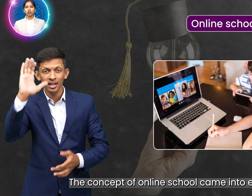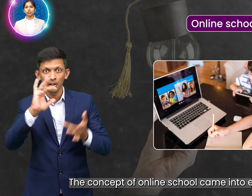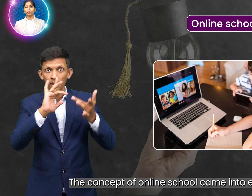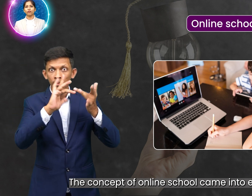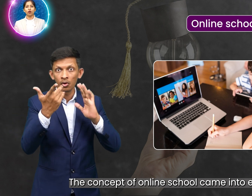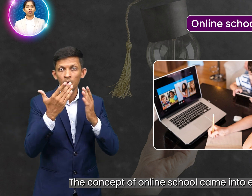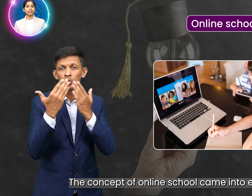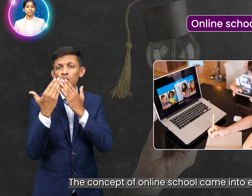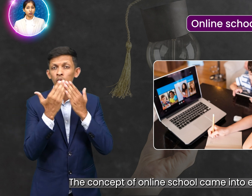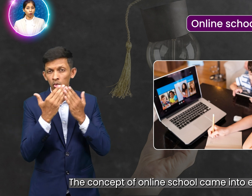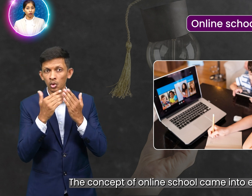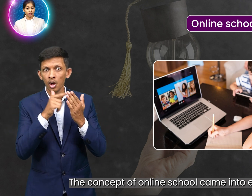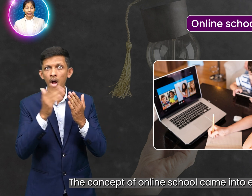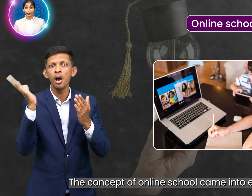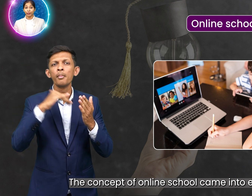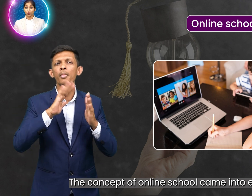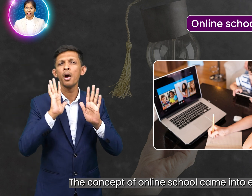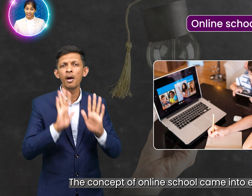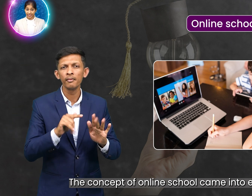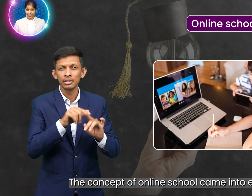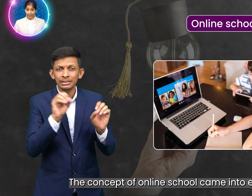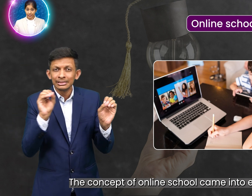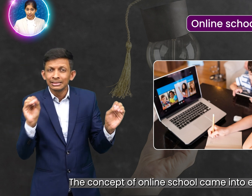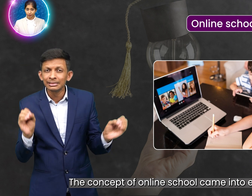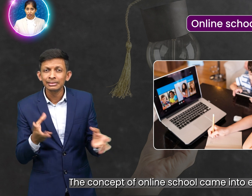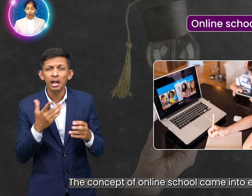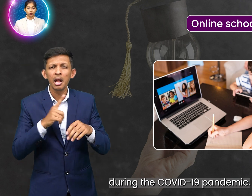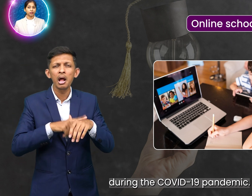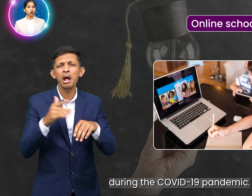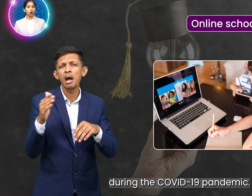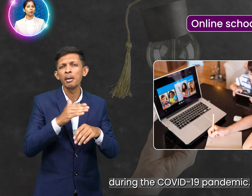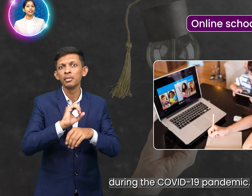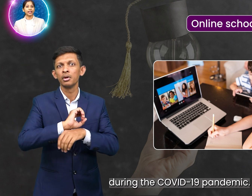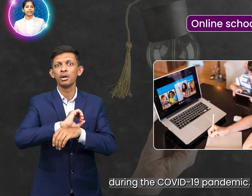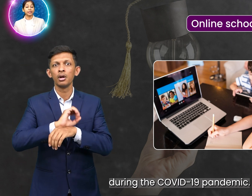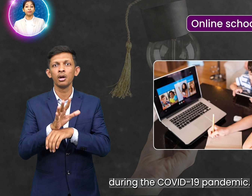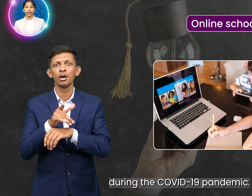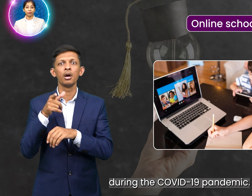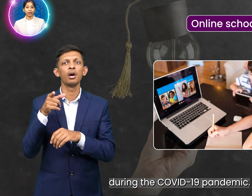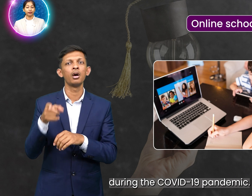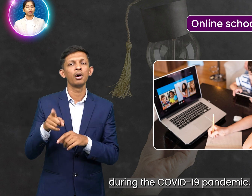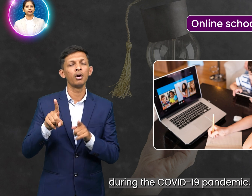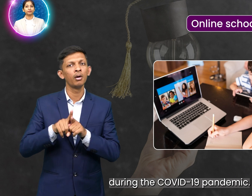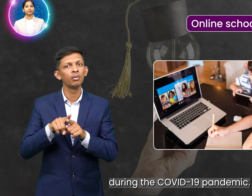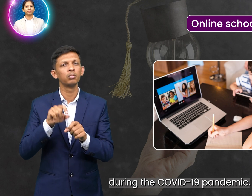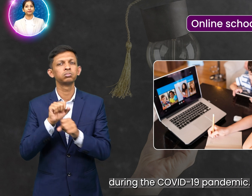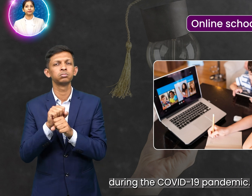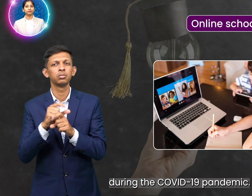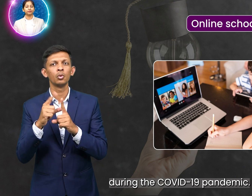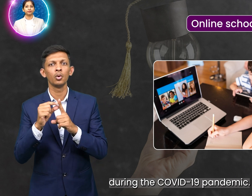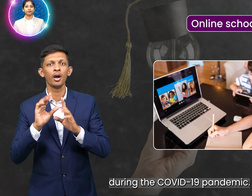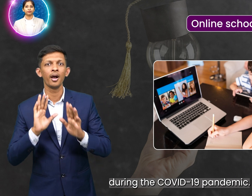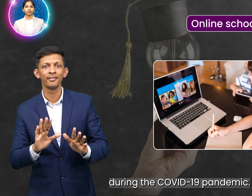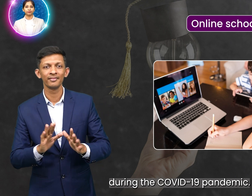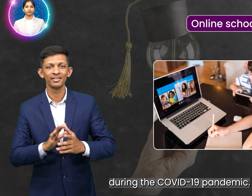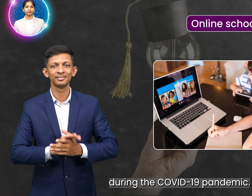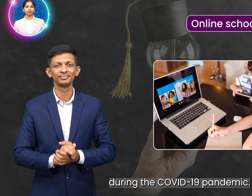The concept of online school came into existence during the COVID-19 pandemic.